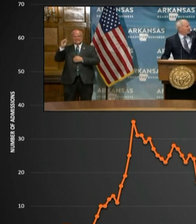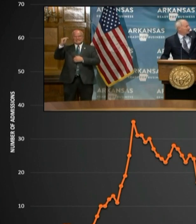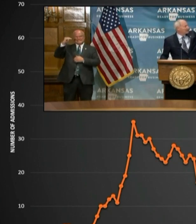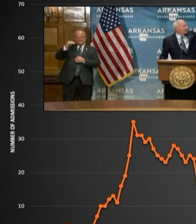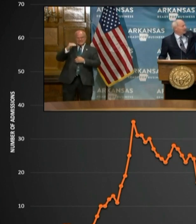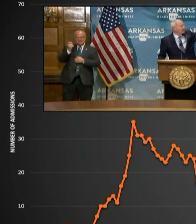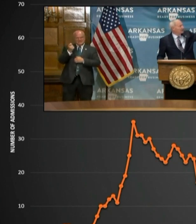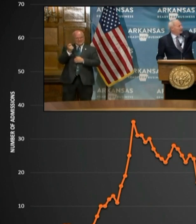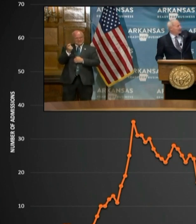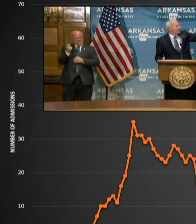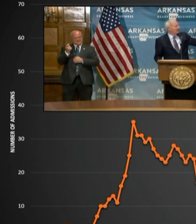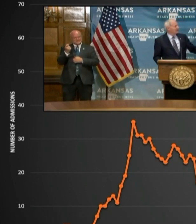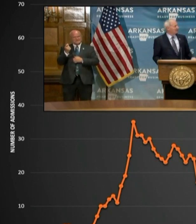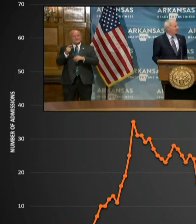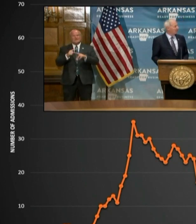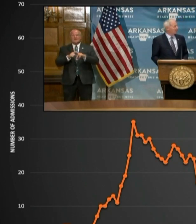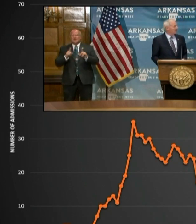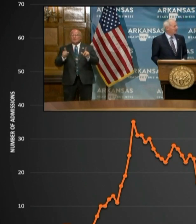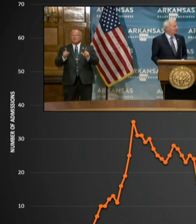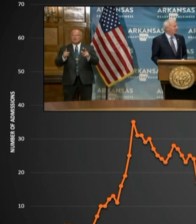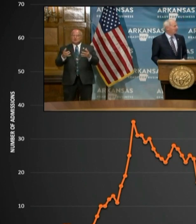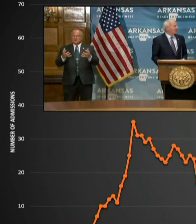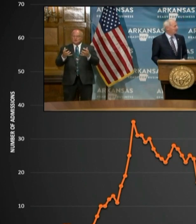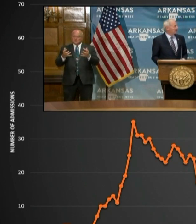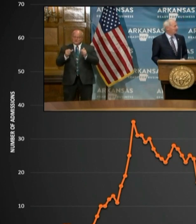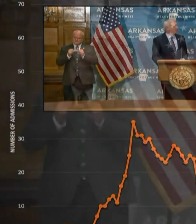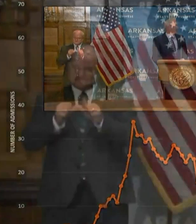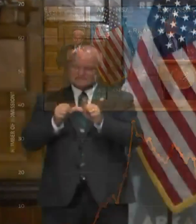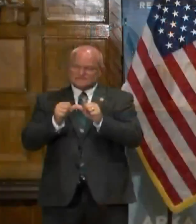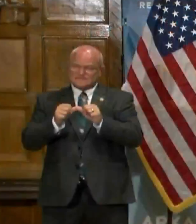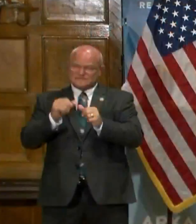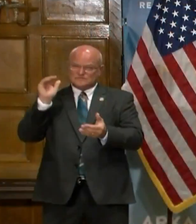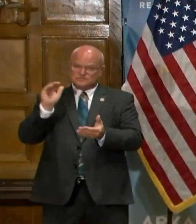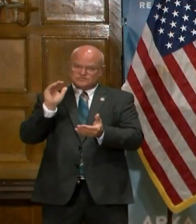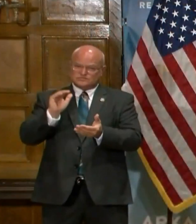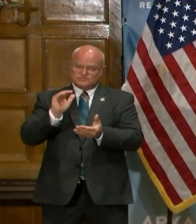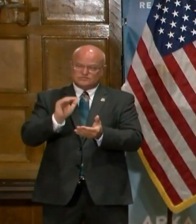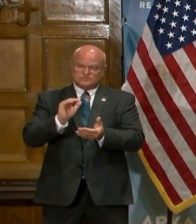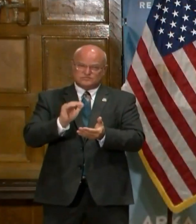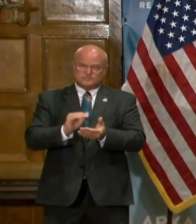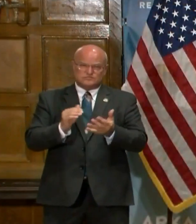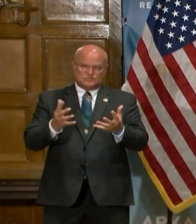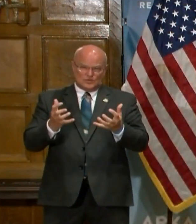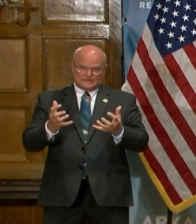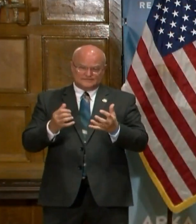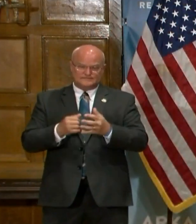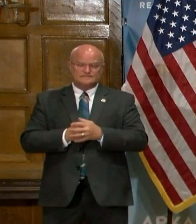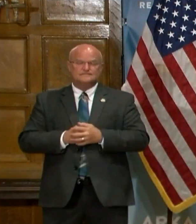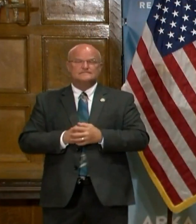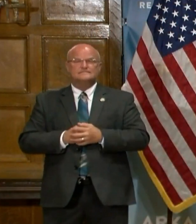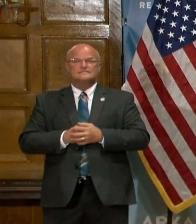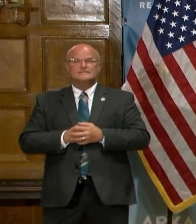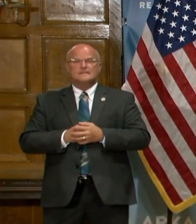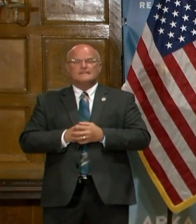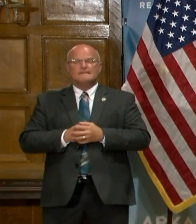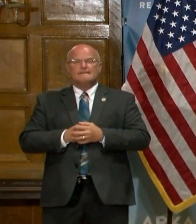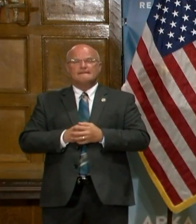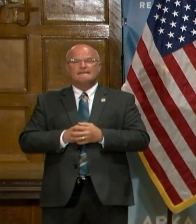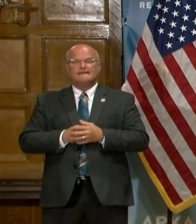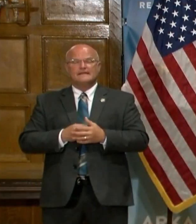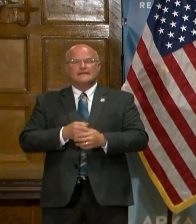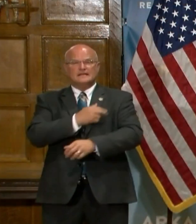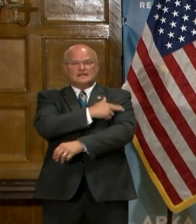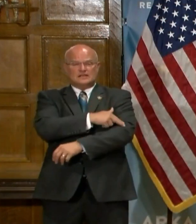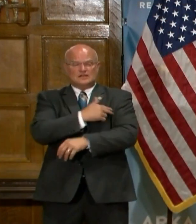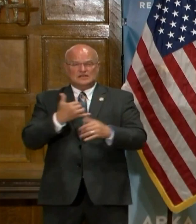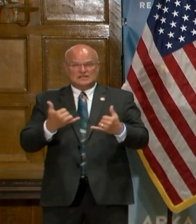down some since then, but we want to be able to continue to reduce that number. And then the number